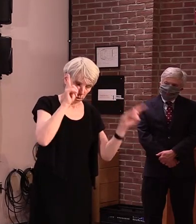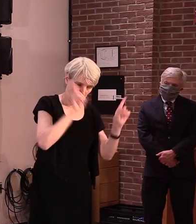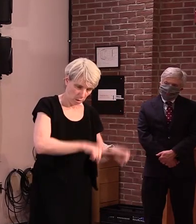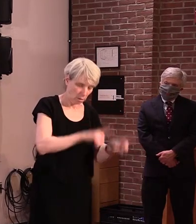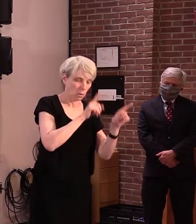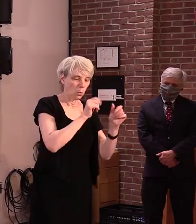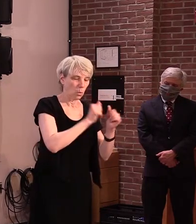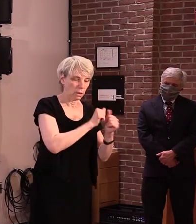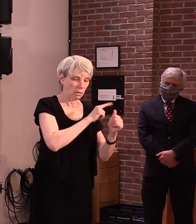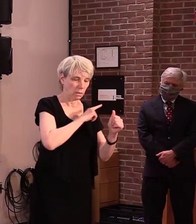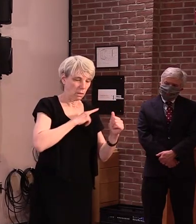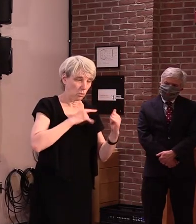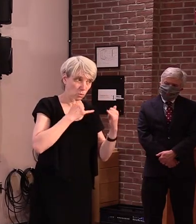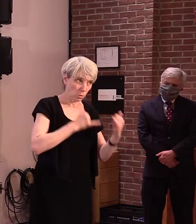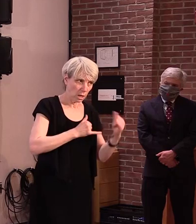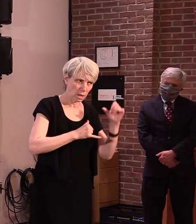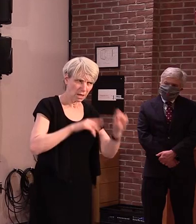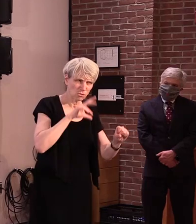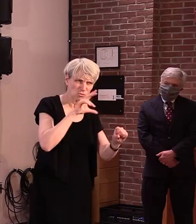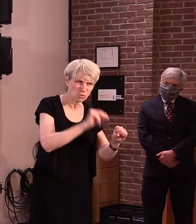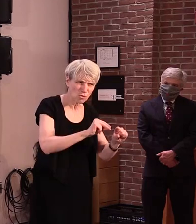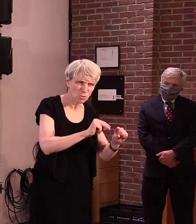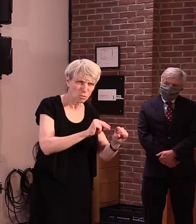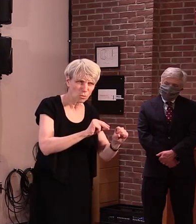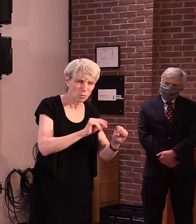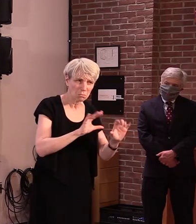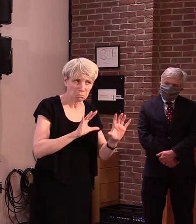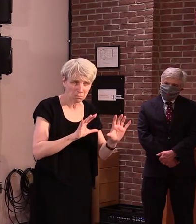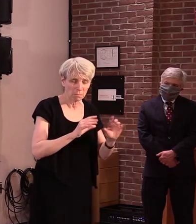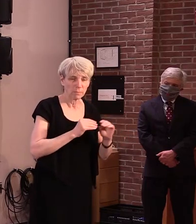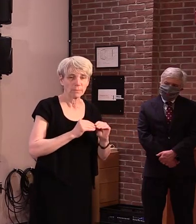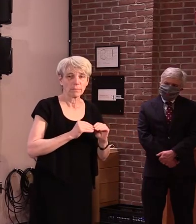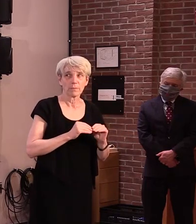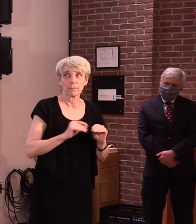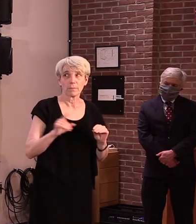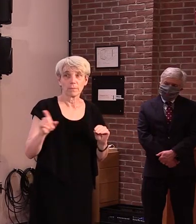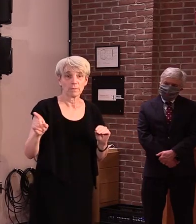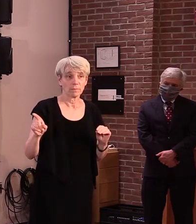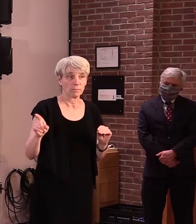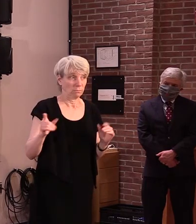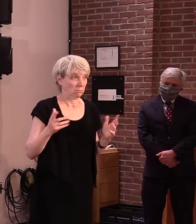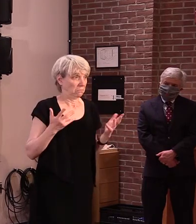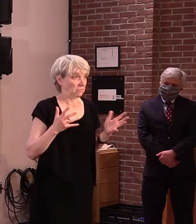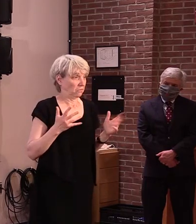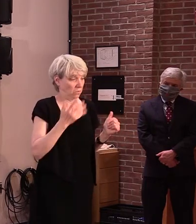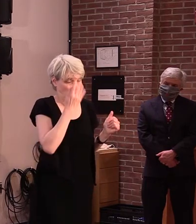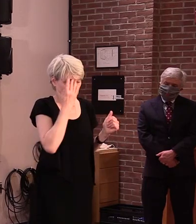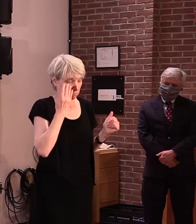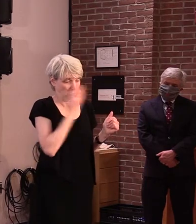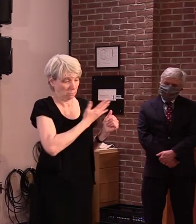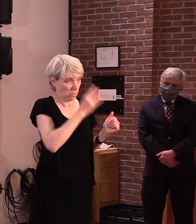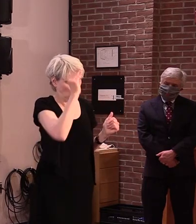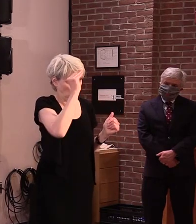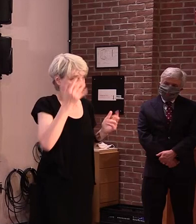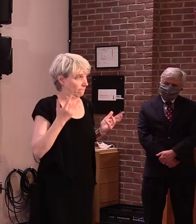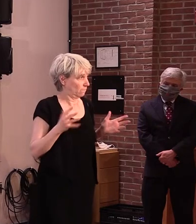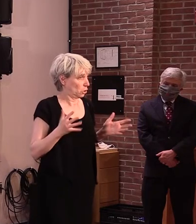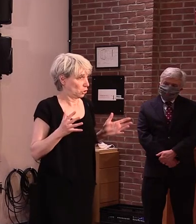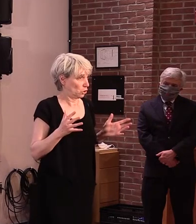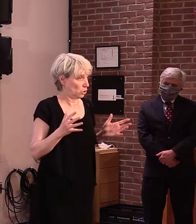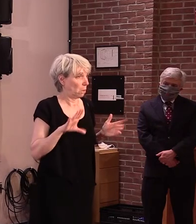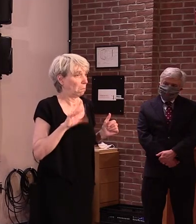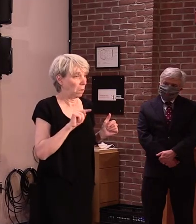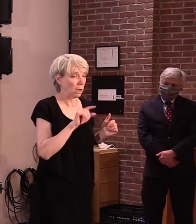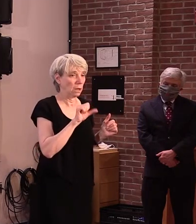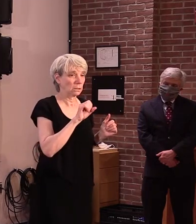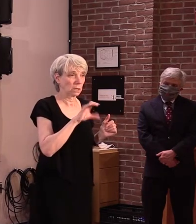or no. Well, I sent my desire, and I said that I would accede to